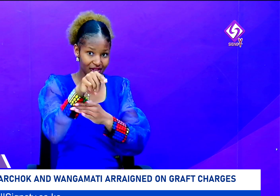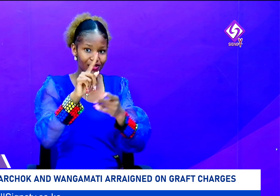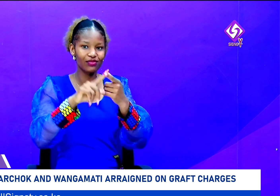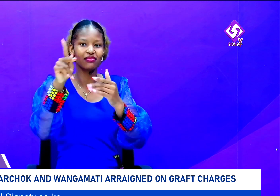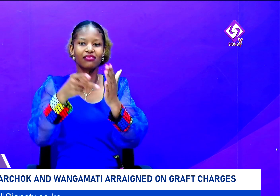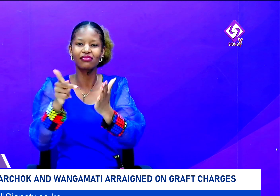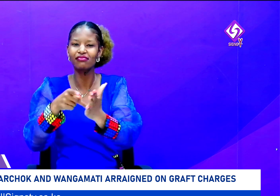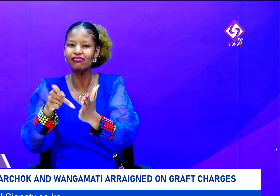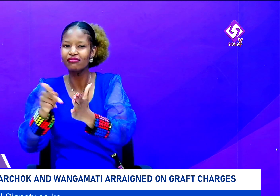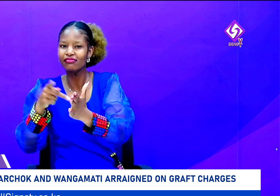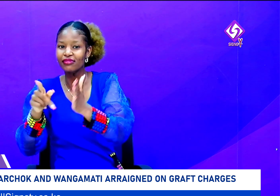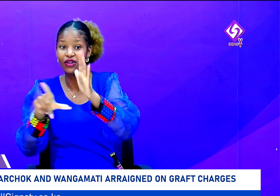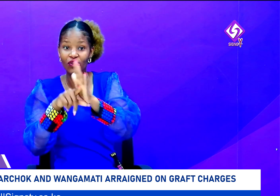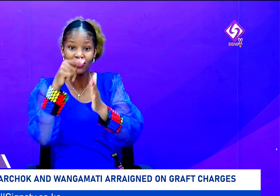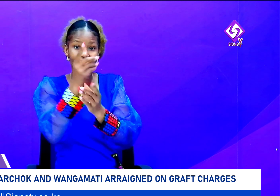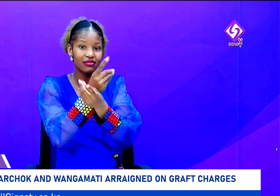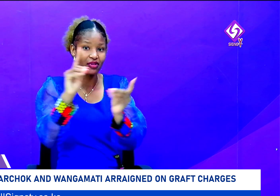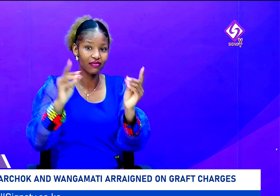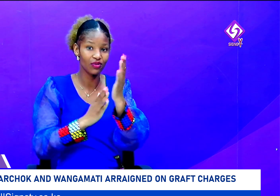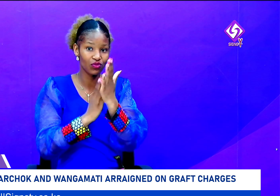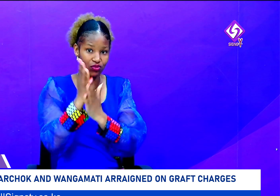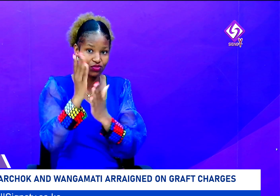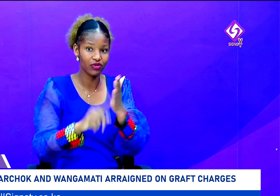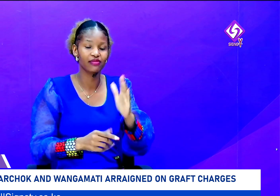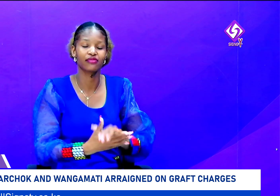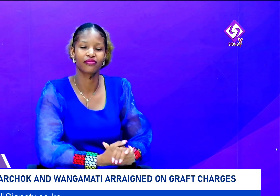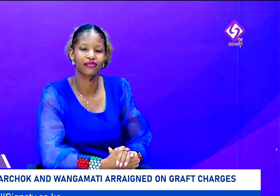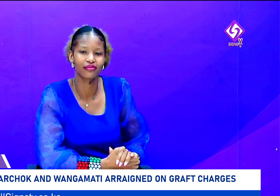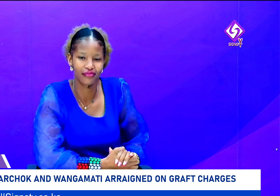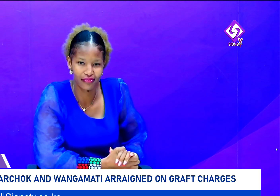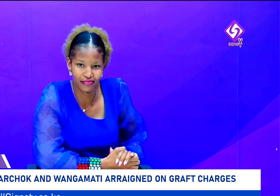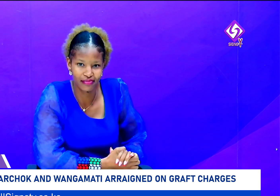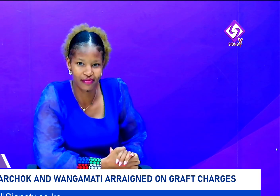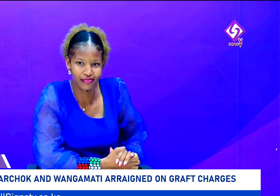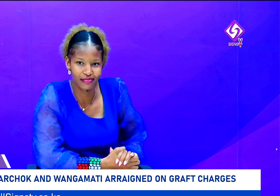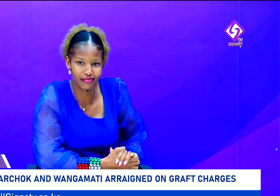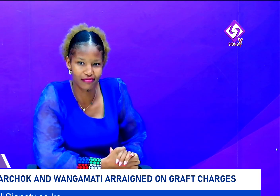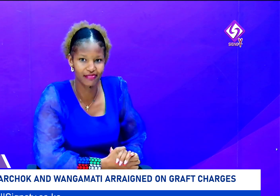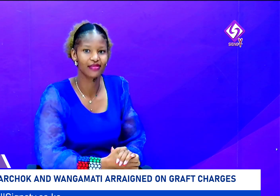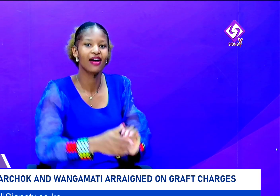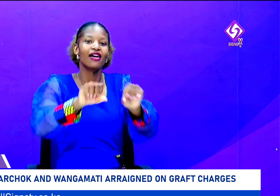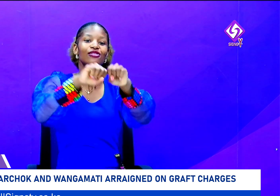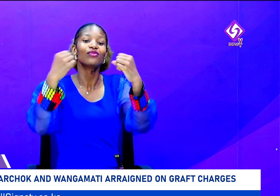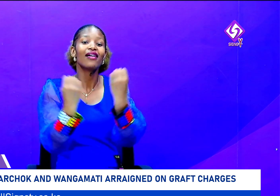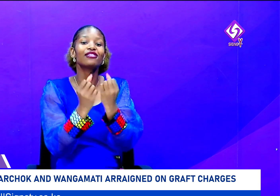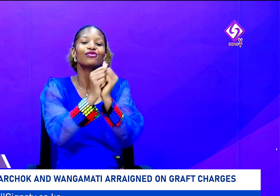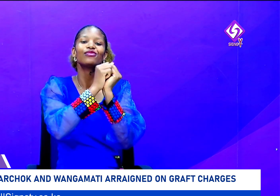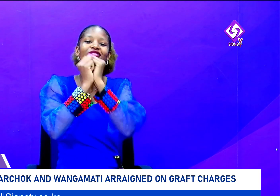Governor Barchok is facing charges of conflict of interest and unlawful acquisition of